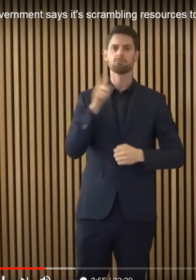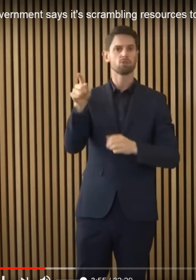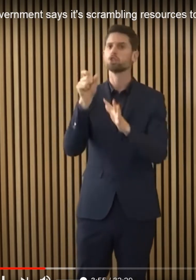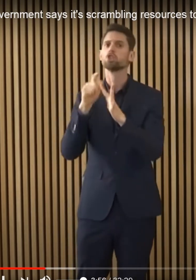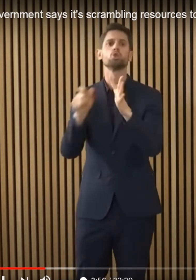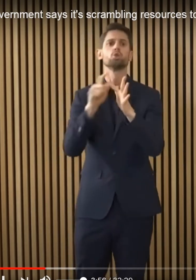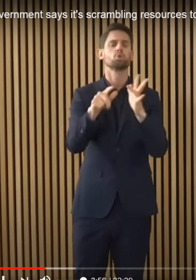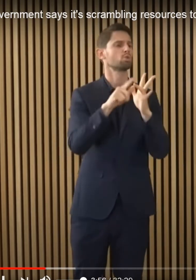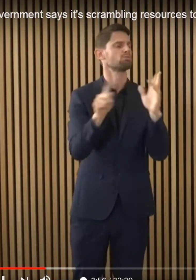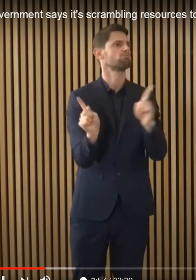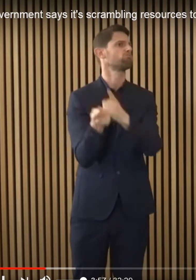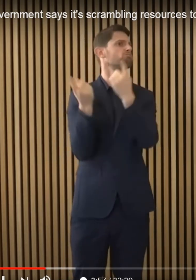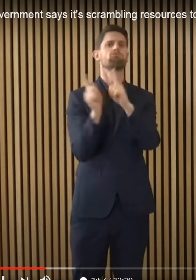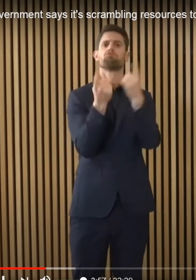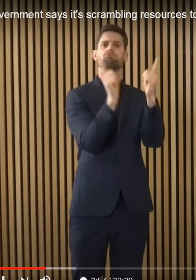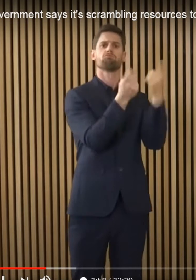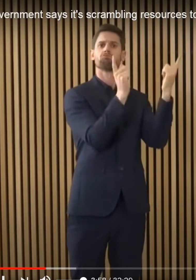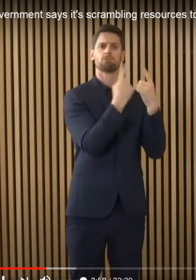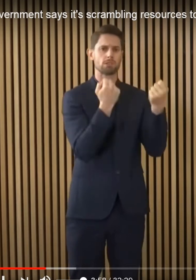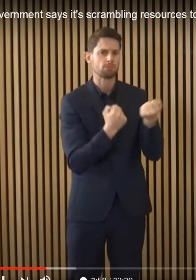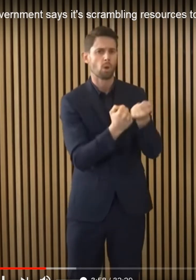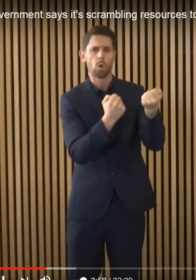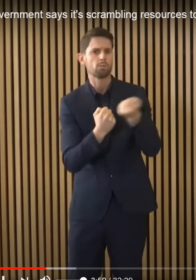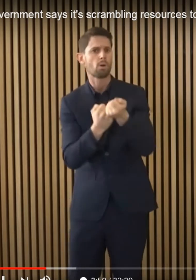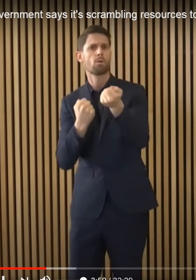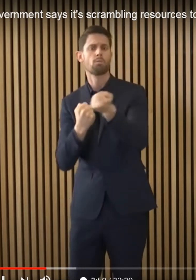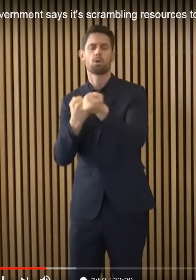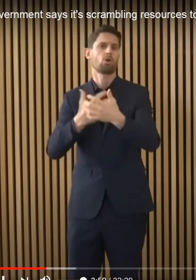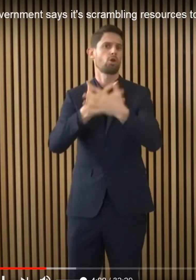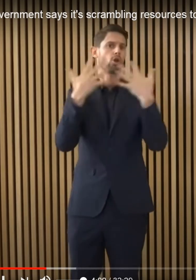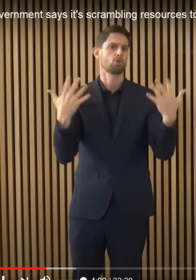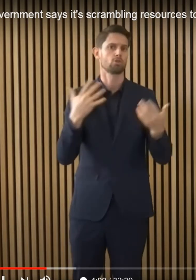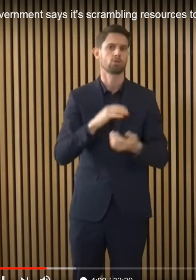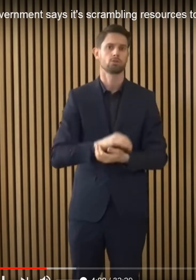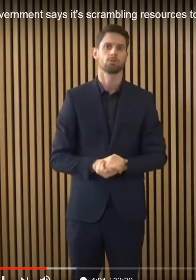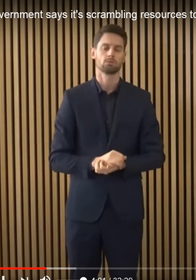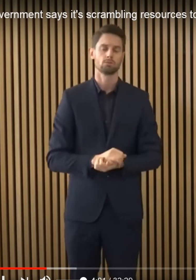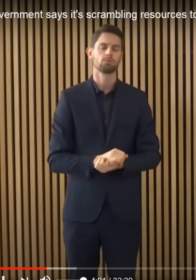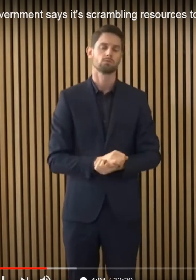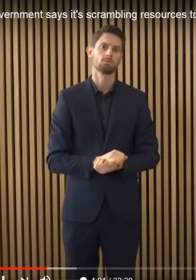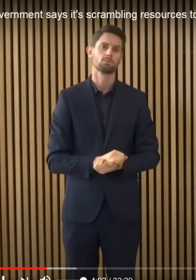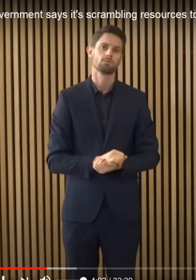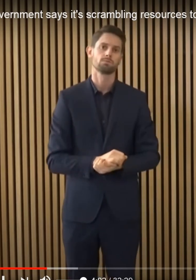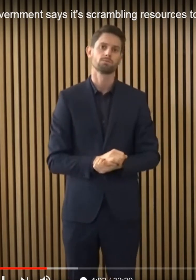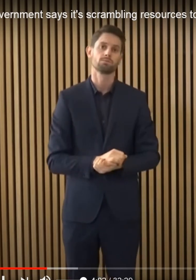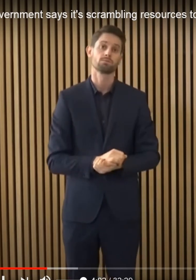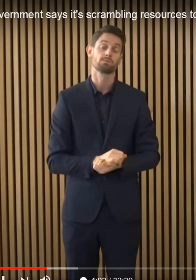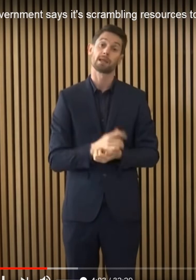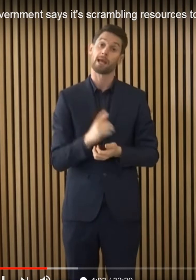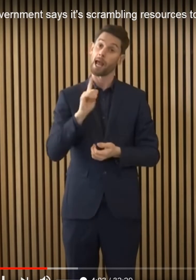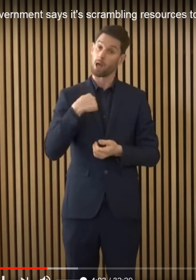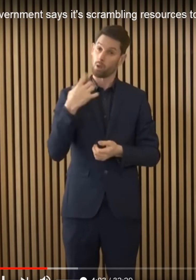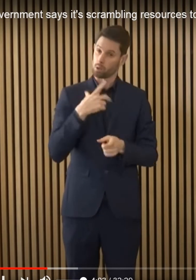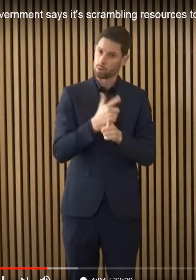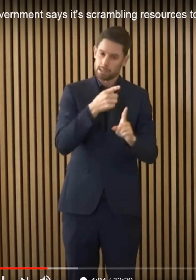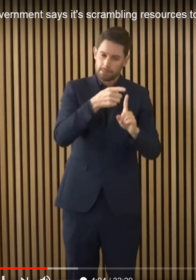other support as may be required over the coming weeks. That brings me more generally to aged care, and I know the Prime Minister and the